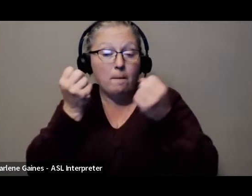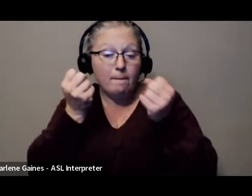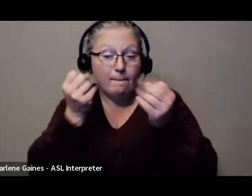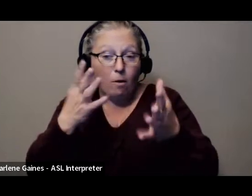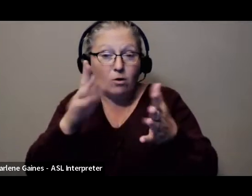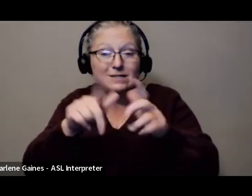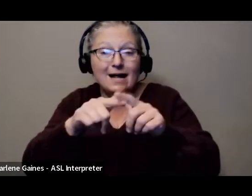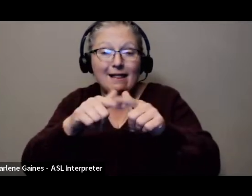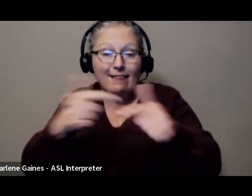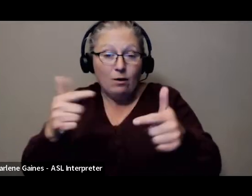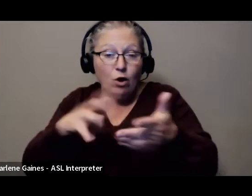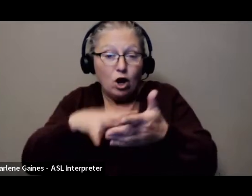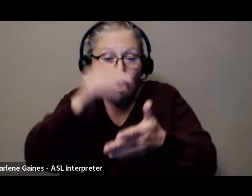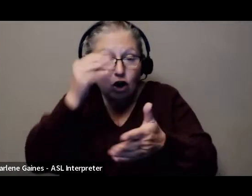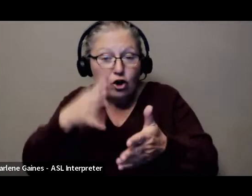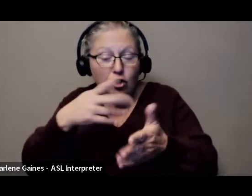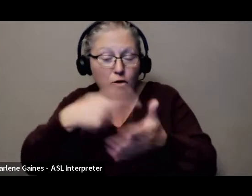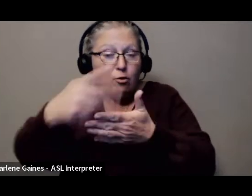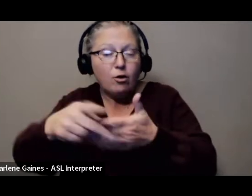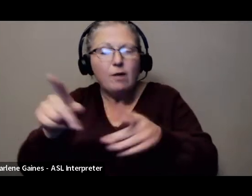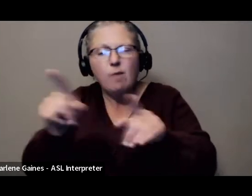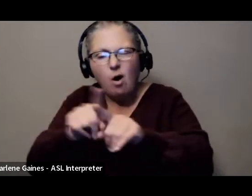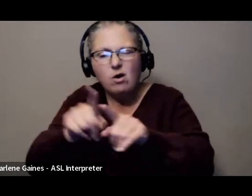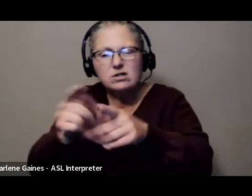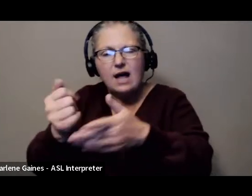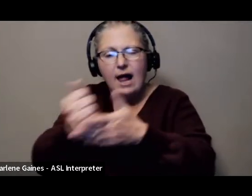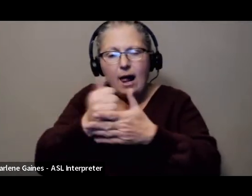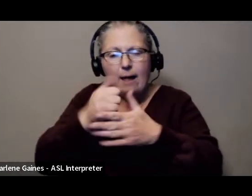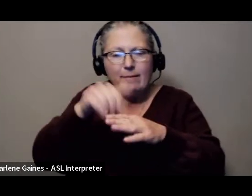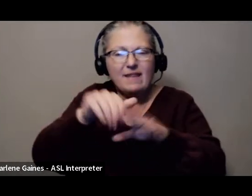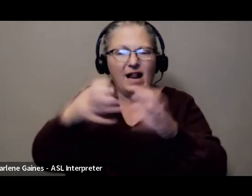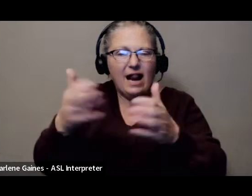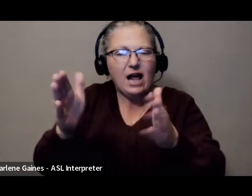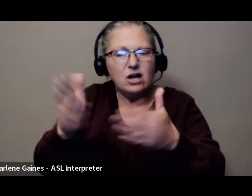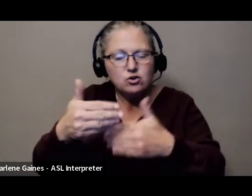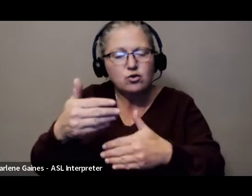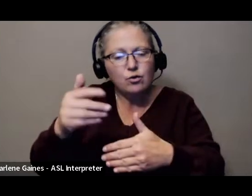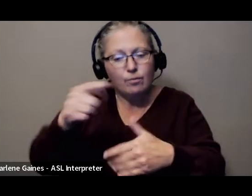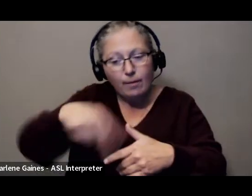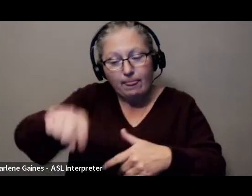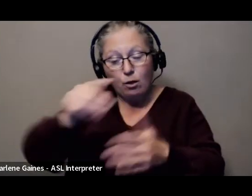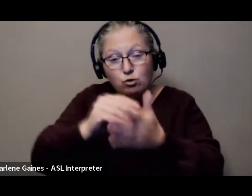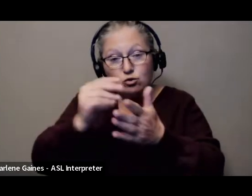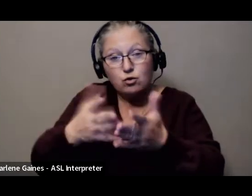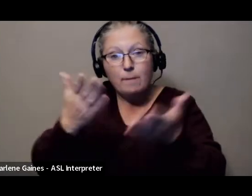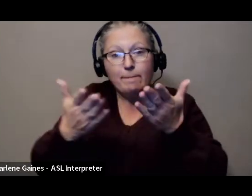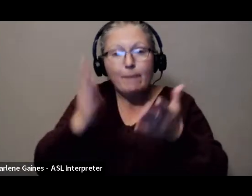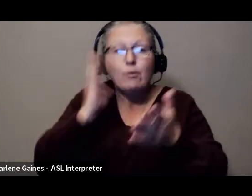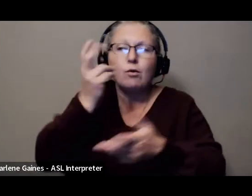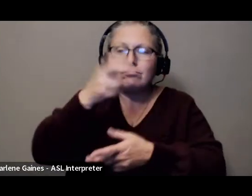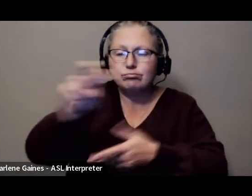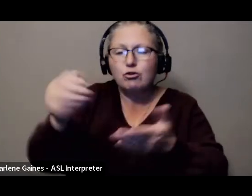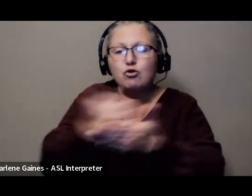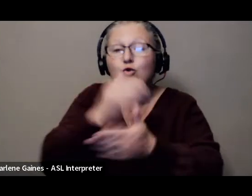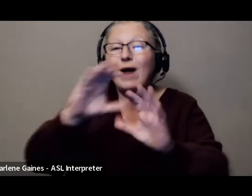multilingual learner program, so they will also be helping out in the classrooms where these students might be going to new classrooms.